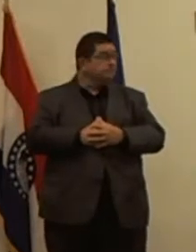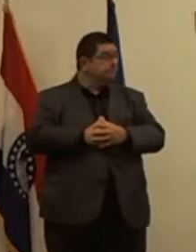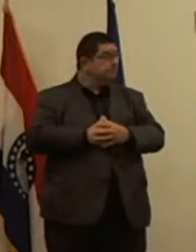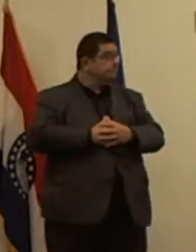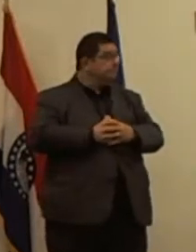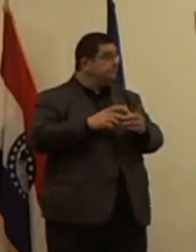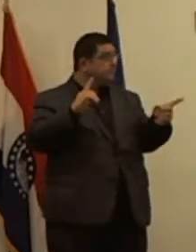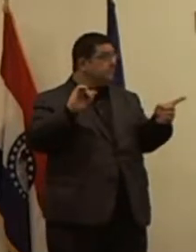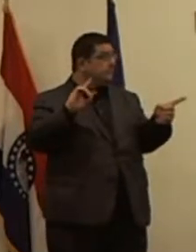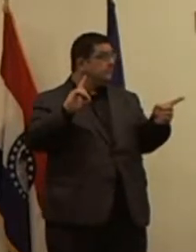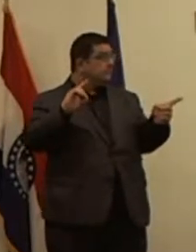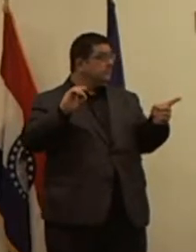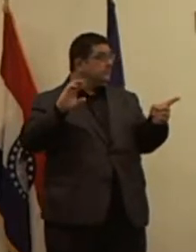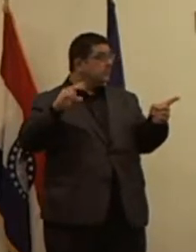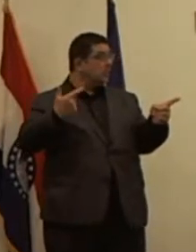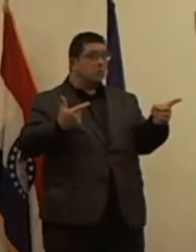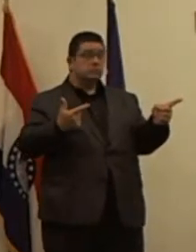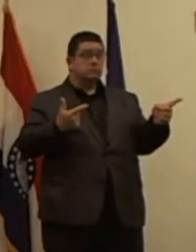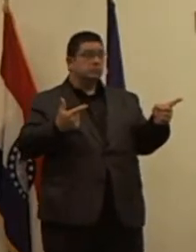Doug, do you have anything?